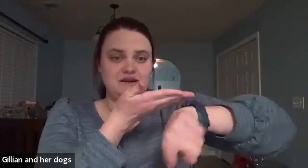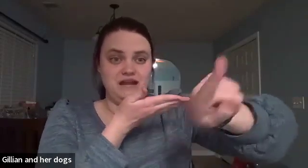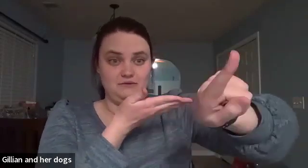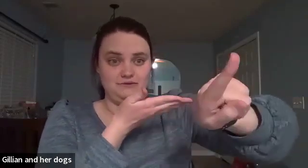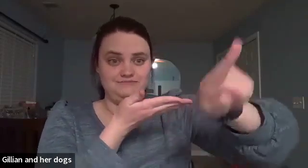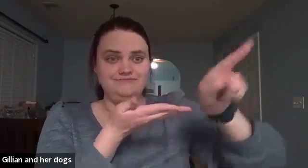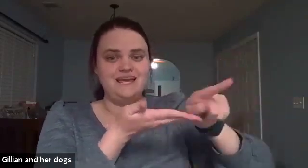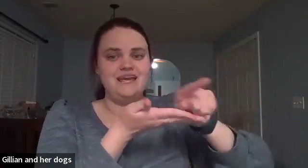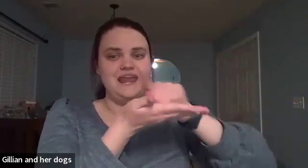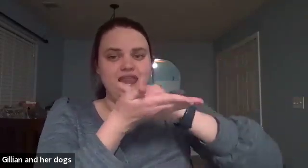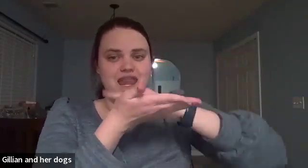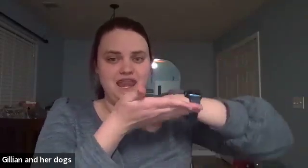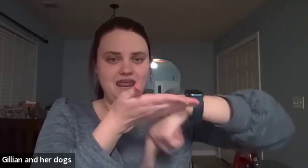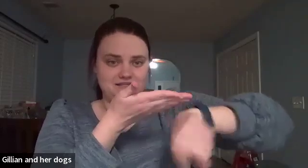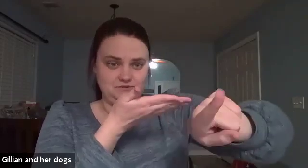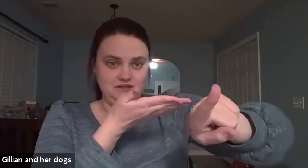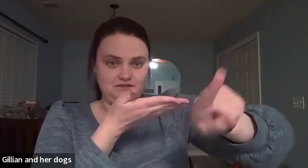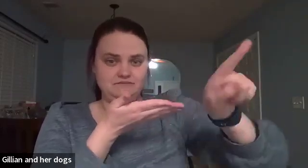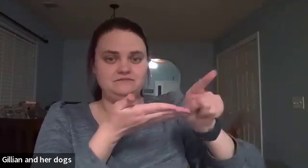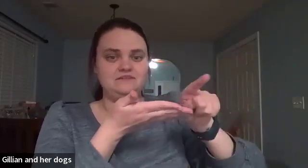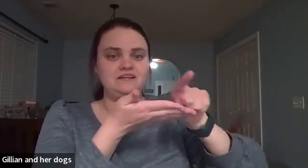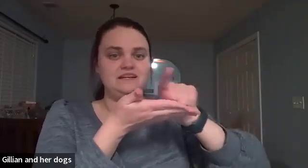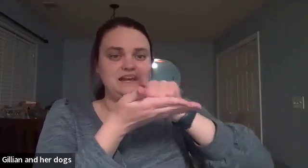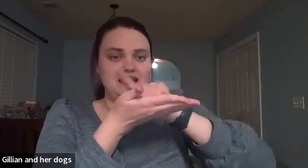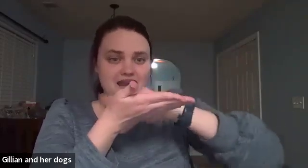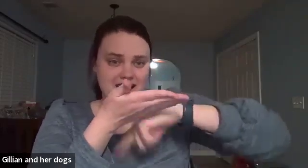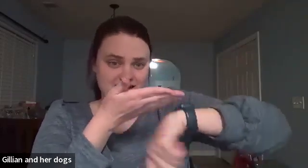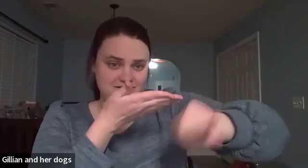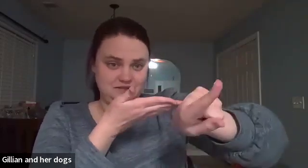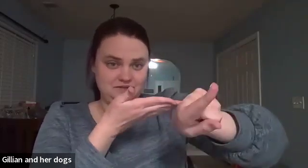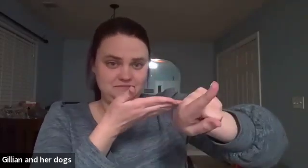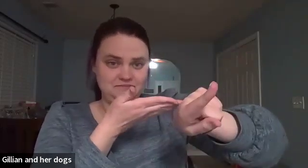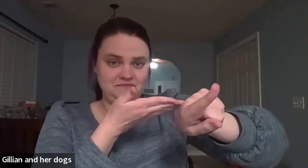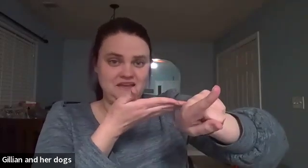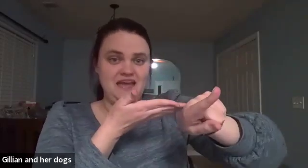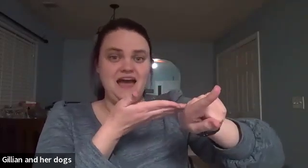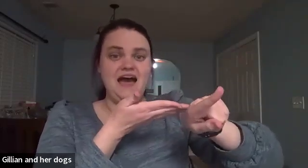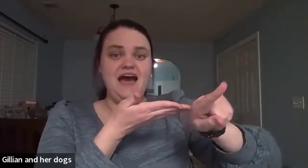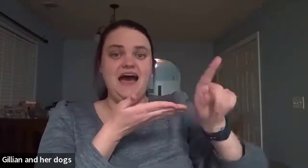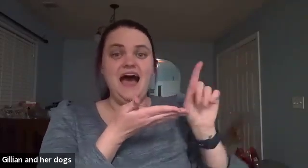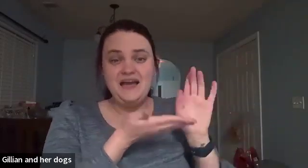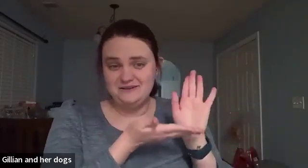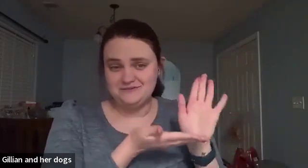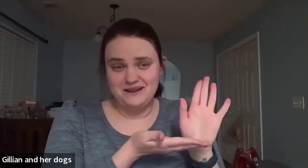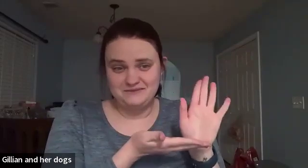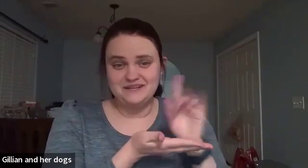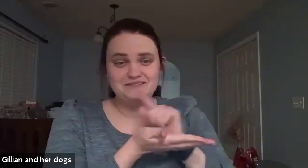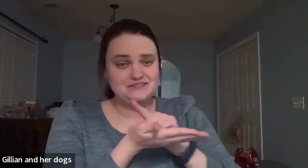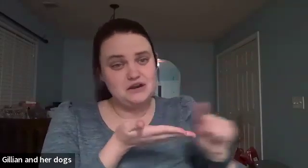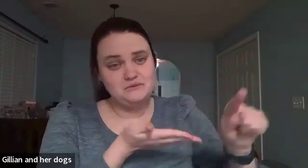down and out. Next week. Next week. I always recommend start